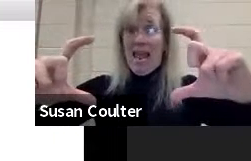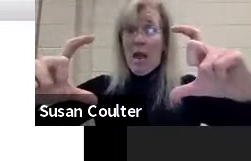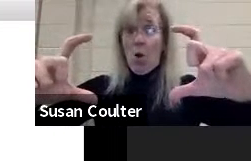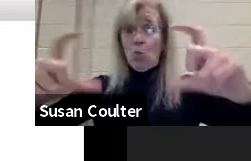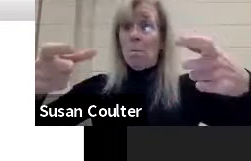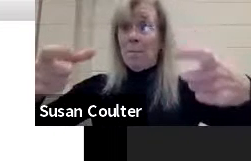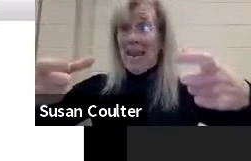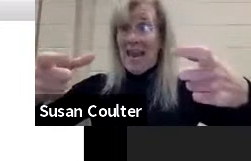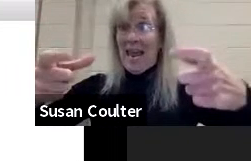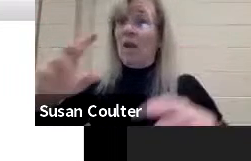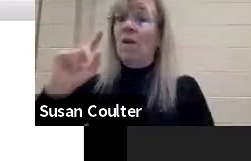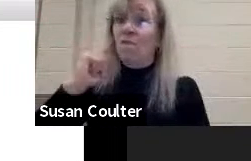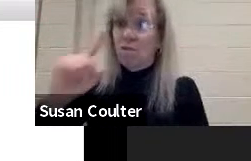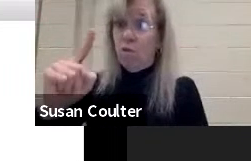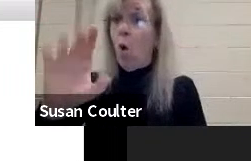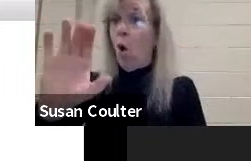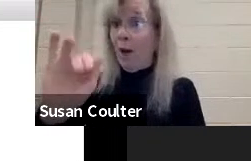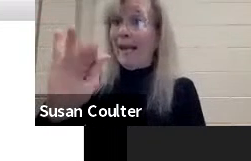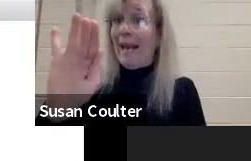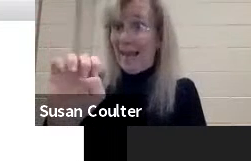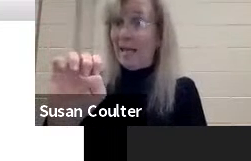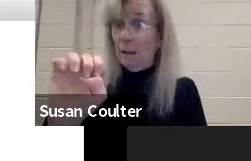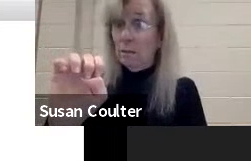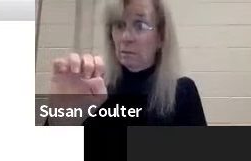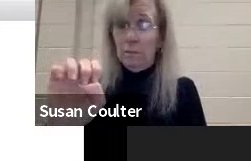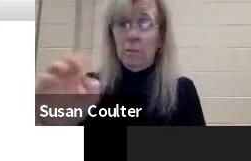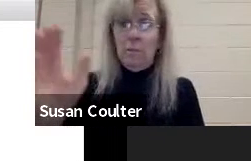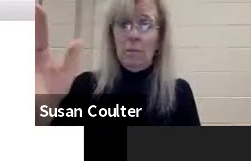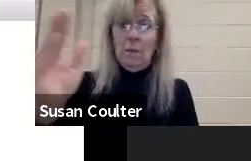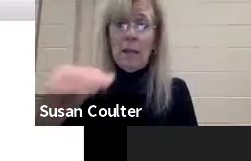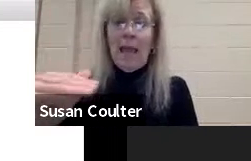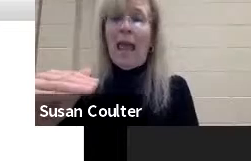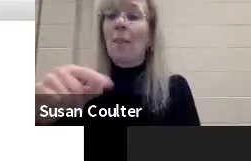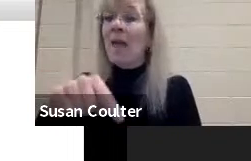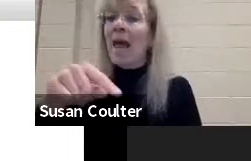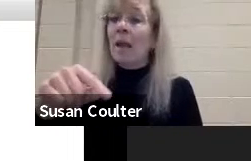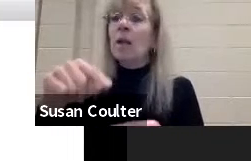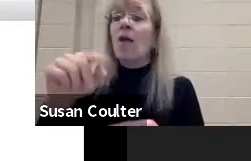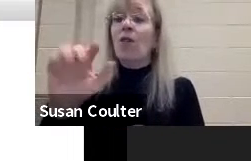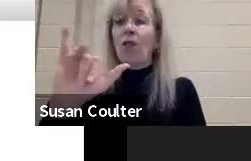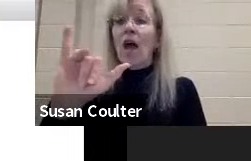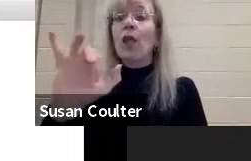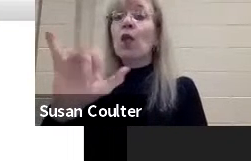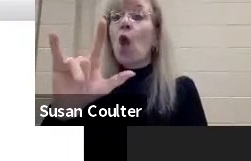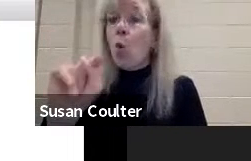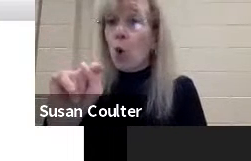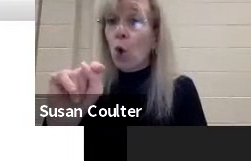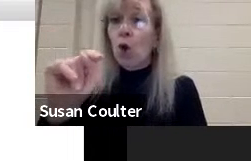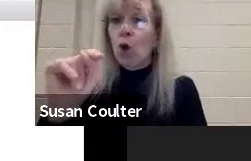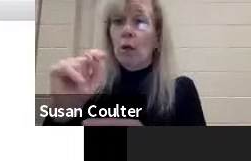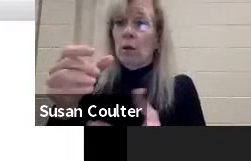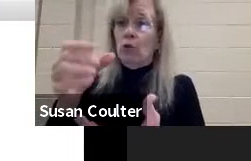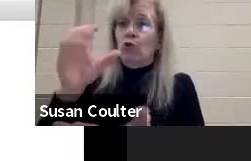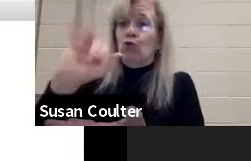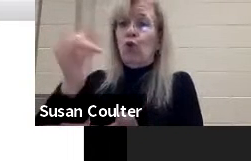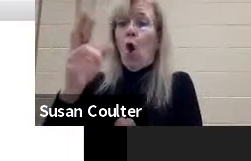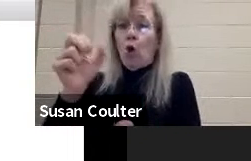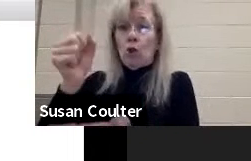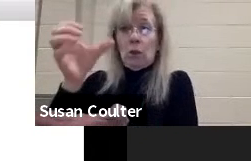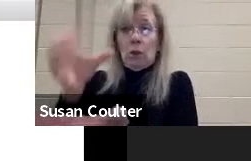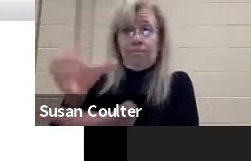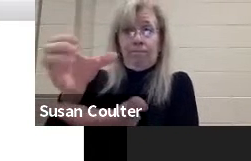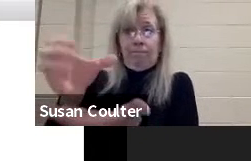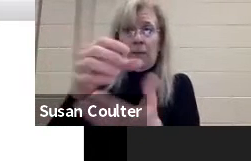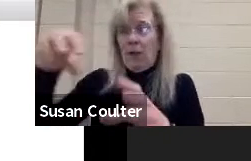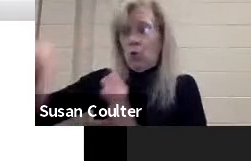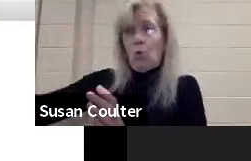The round pan for cake. And then the yogurt